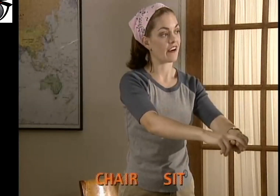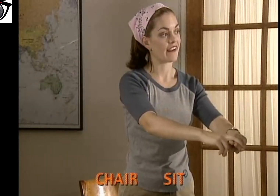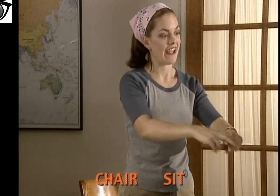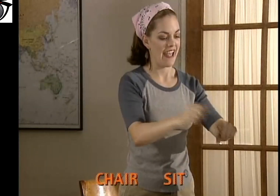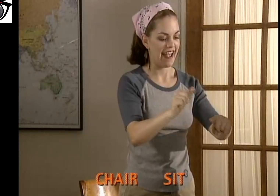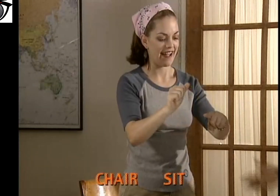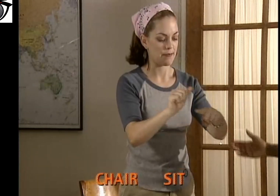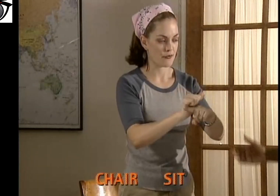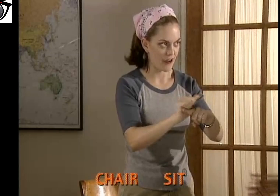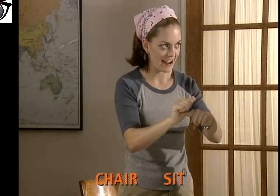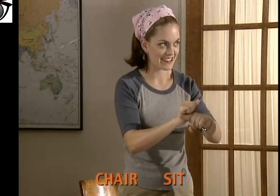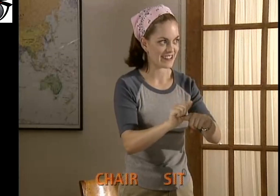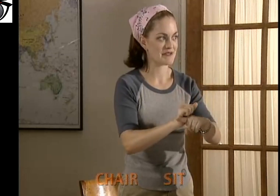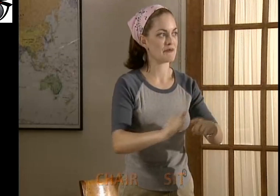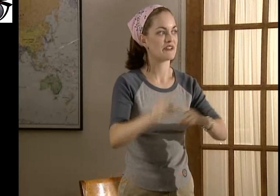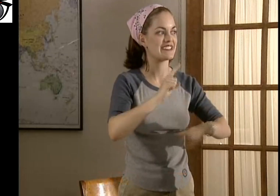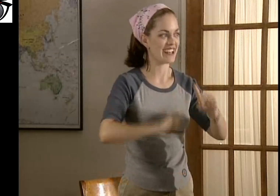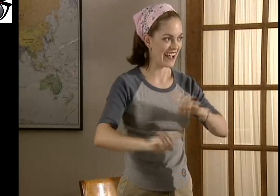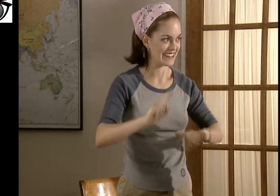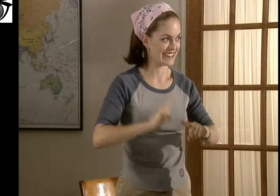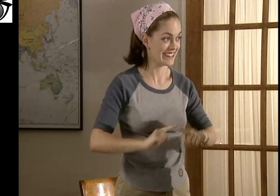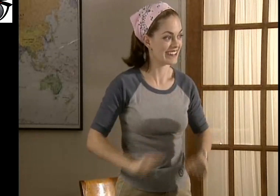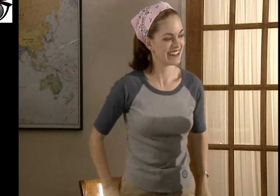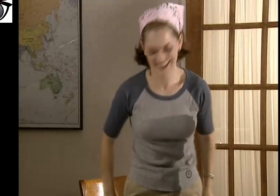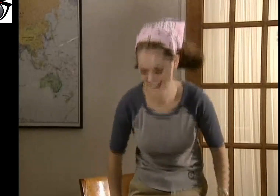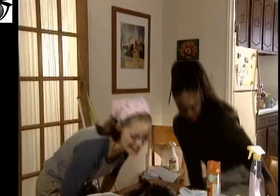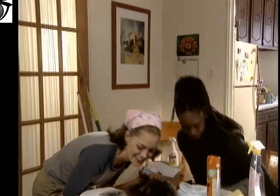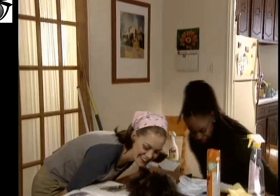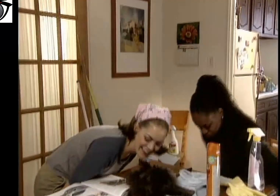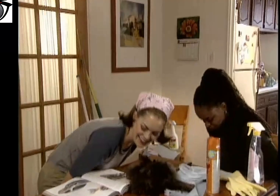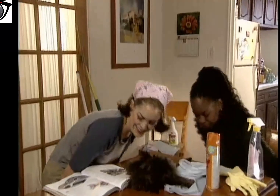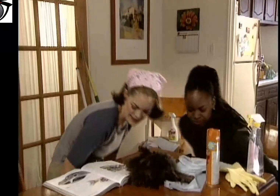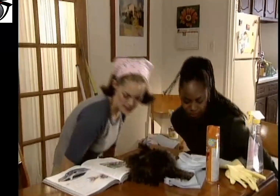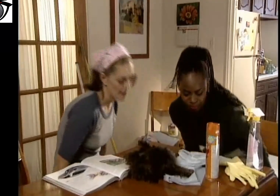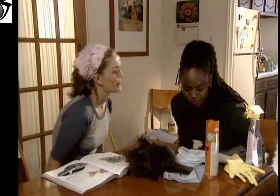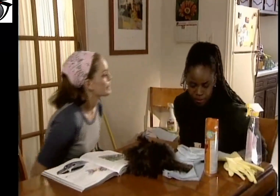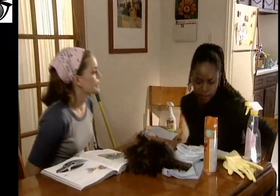on the chair and practice more signs?